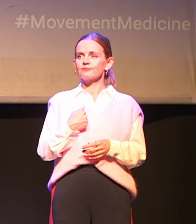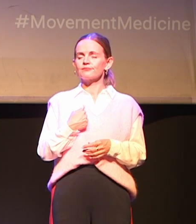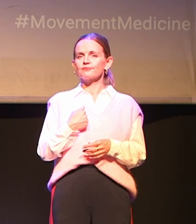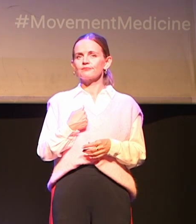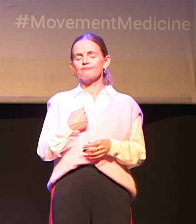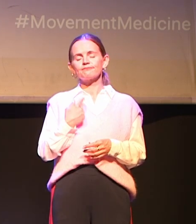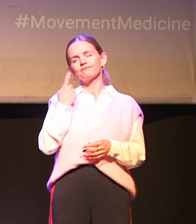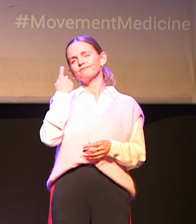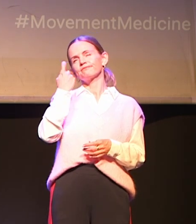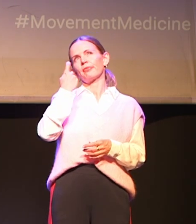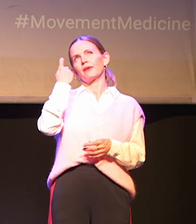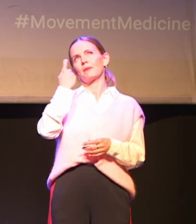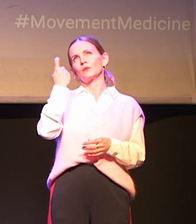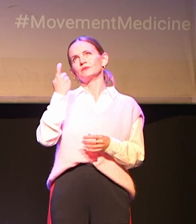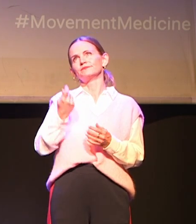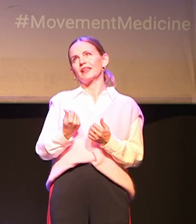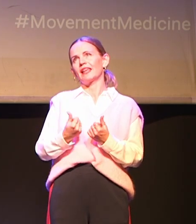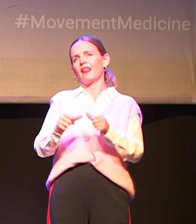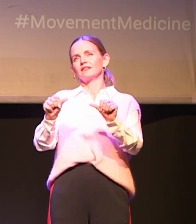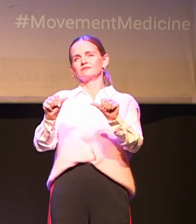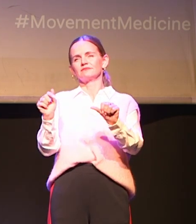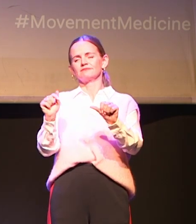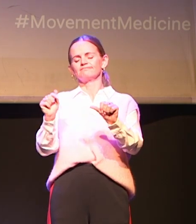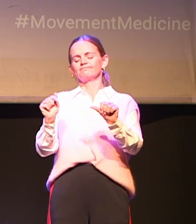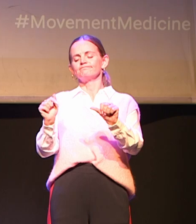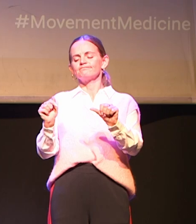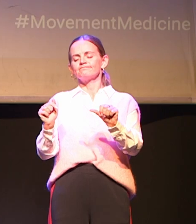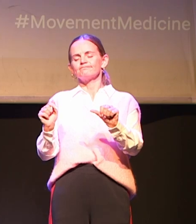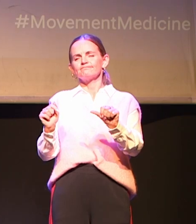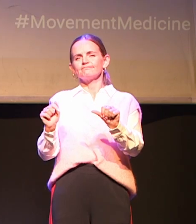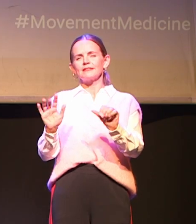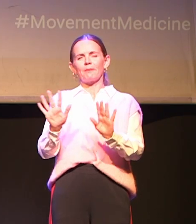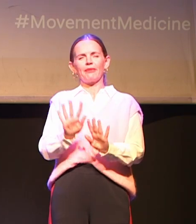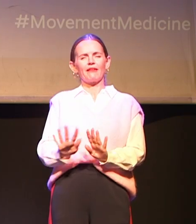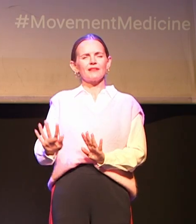I was just thinking about healing as you were saying it again. I was like, something about that